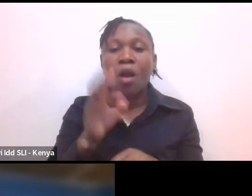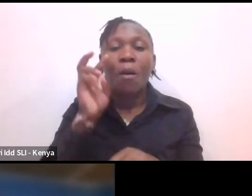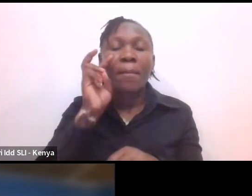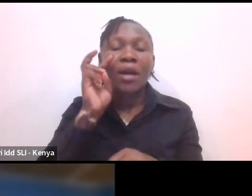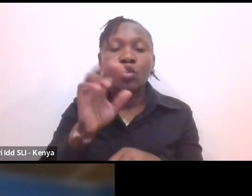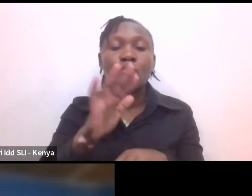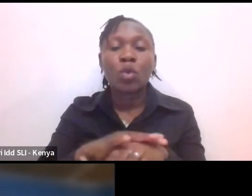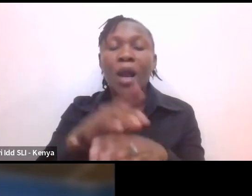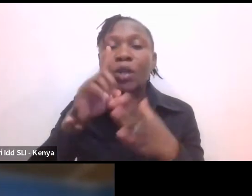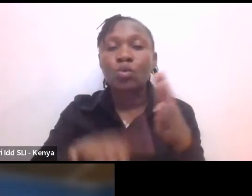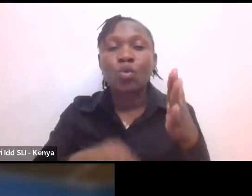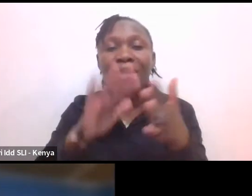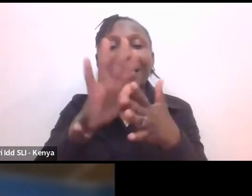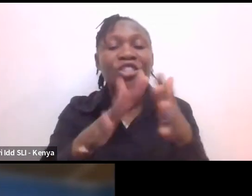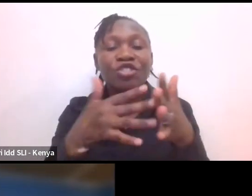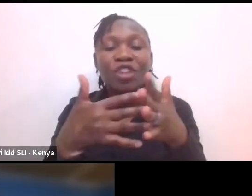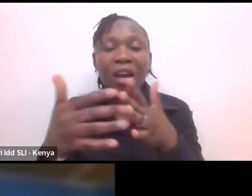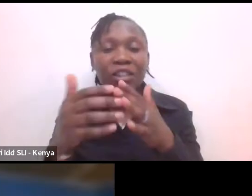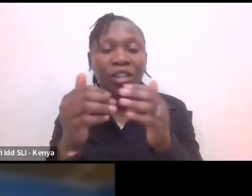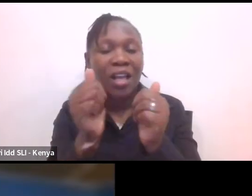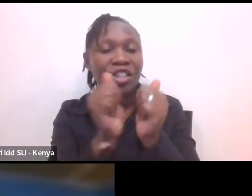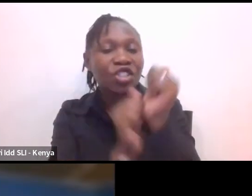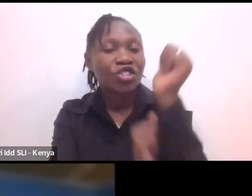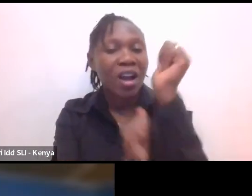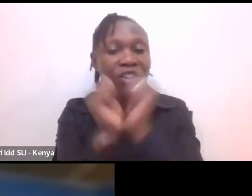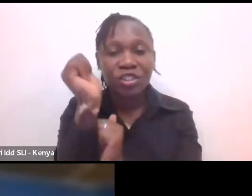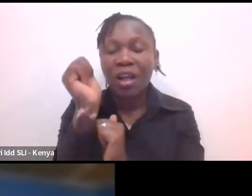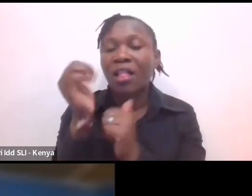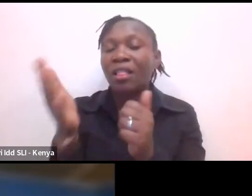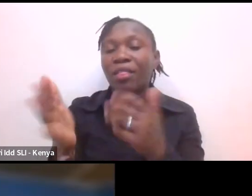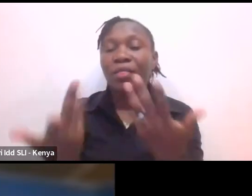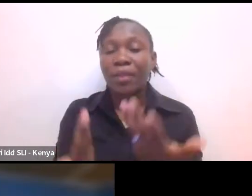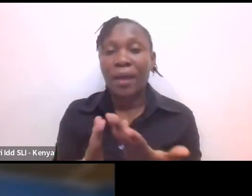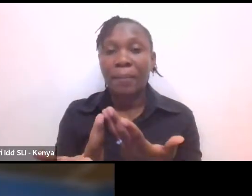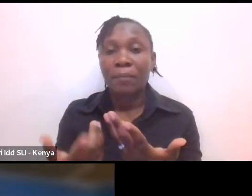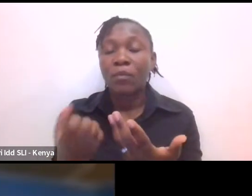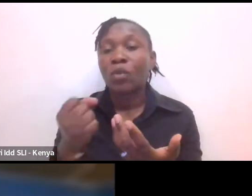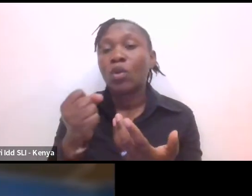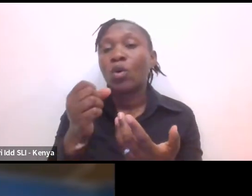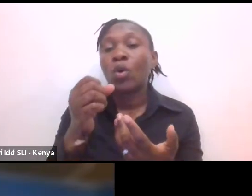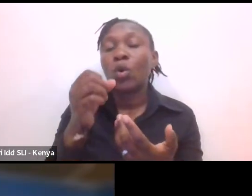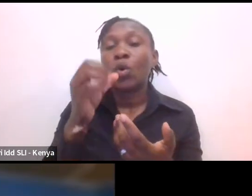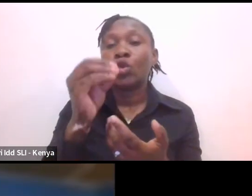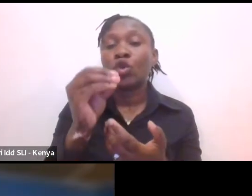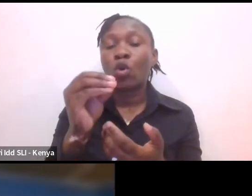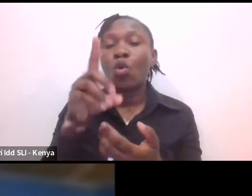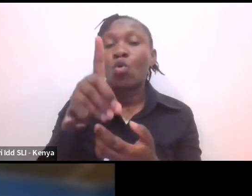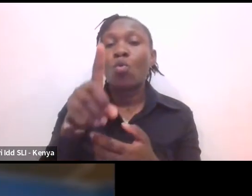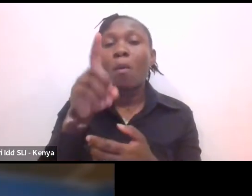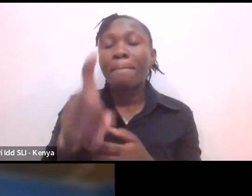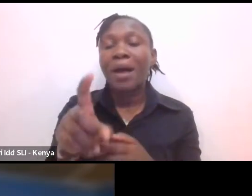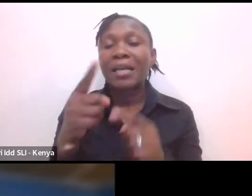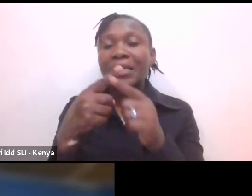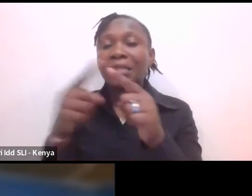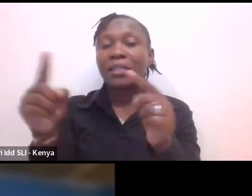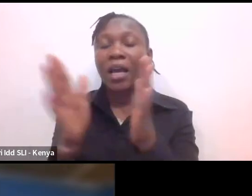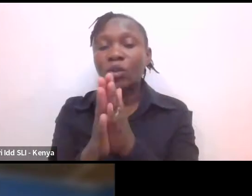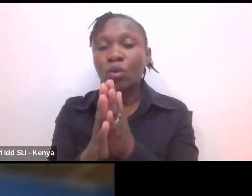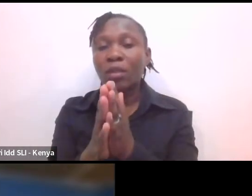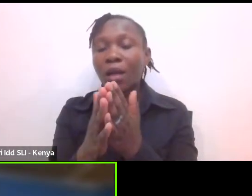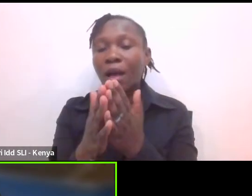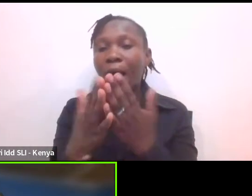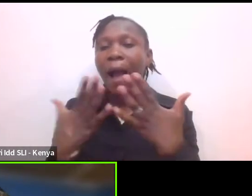the available options, and so on and so forth. But you have to start with where this young person is. Where are they